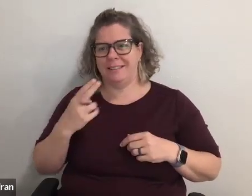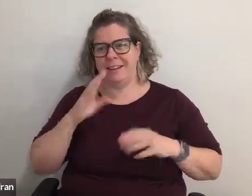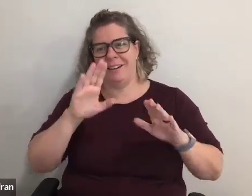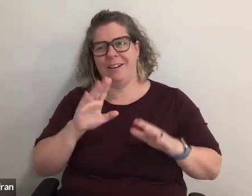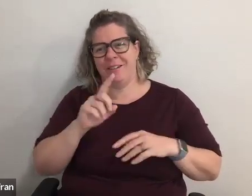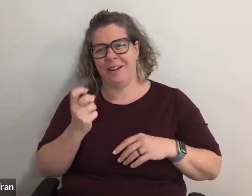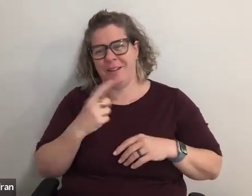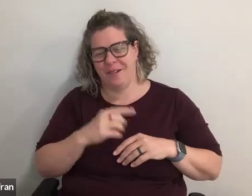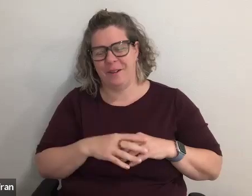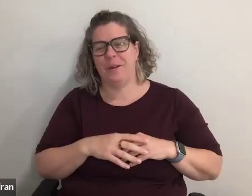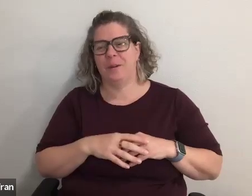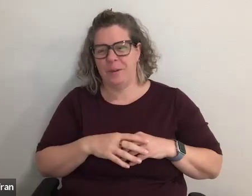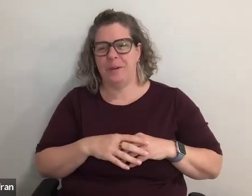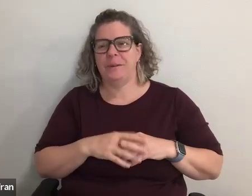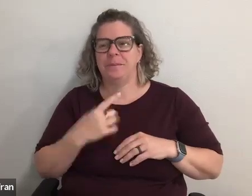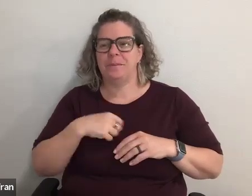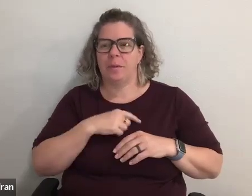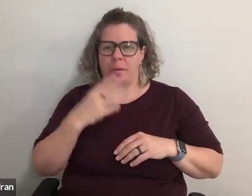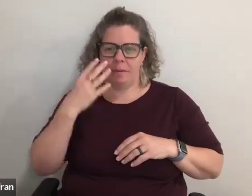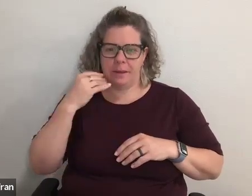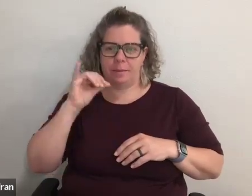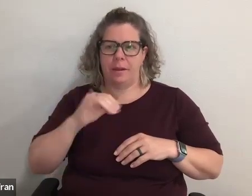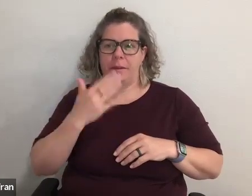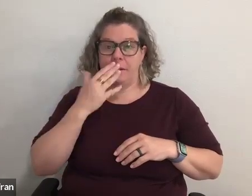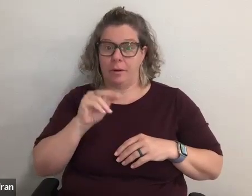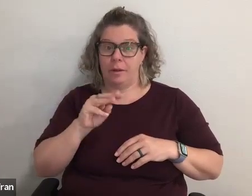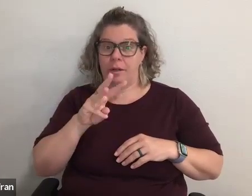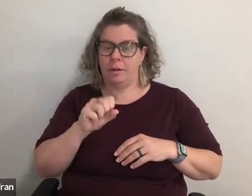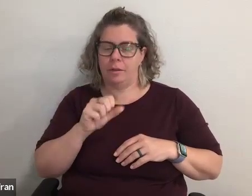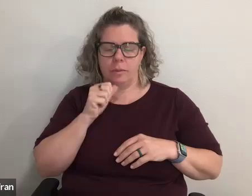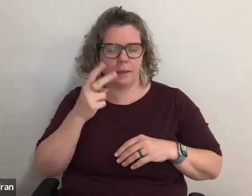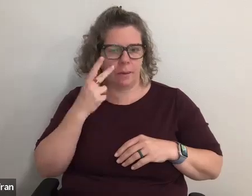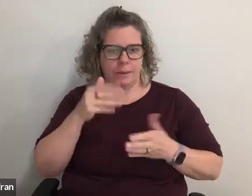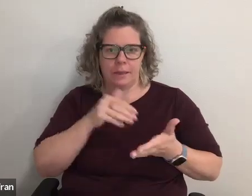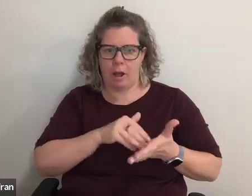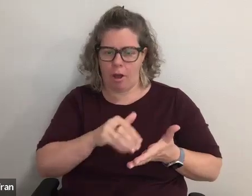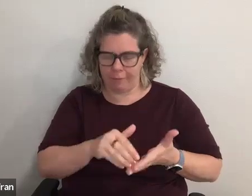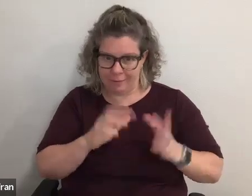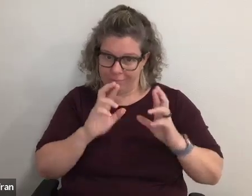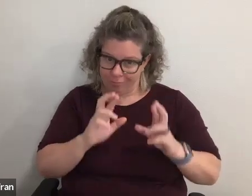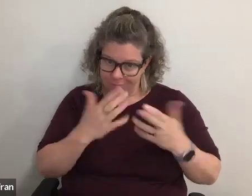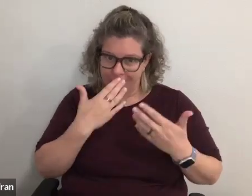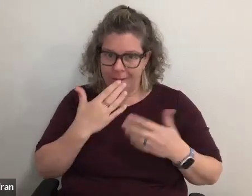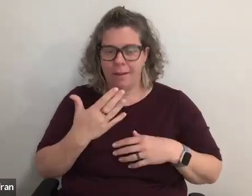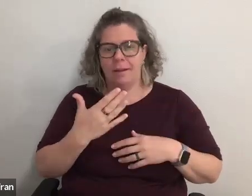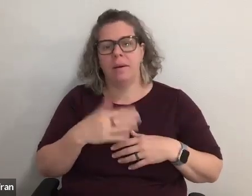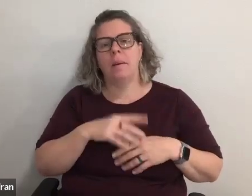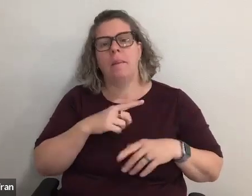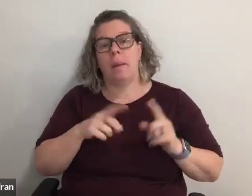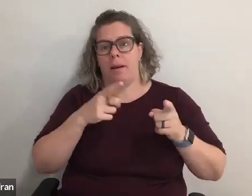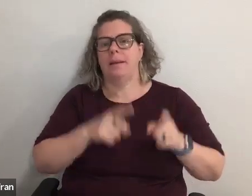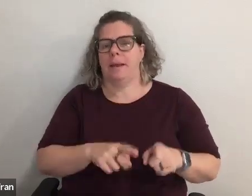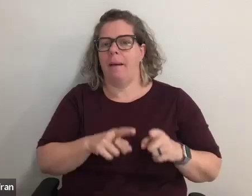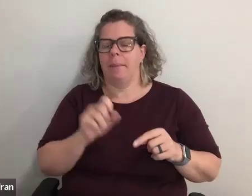question. We have run into that. The good news is that we don't run into that terribly frequently, but it has